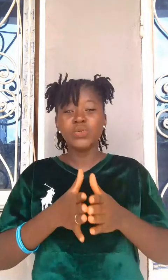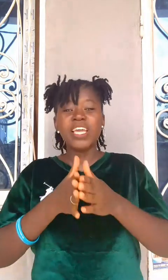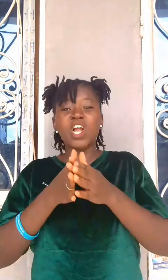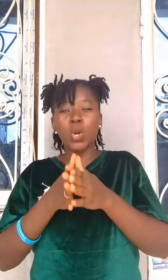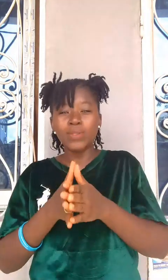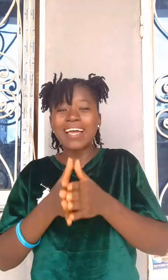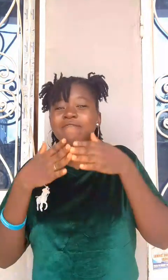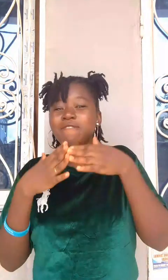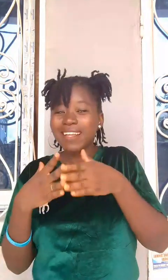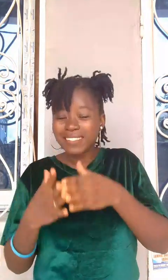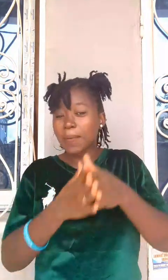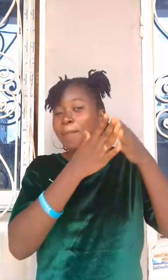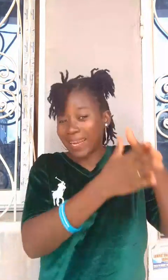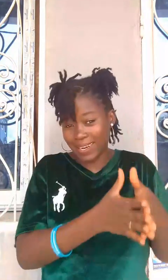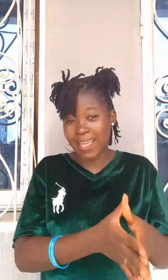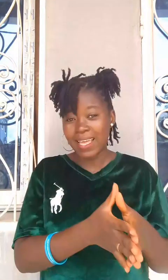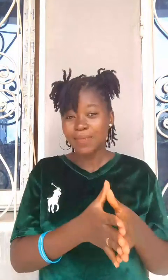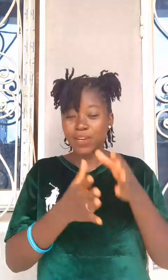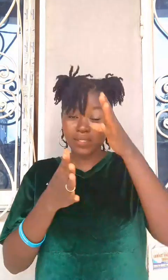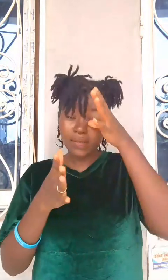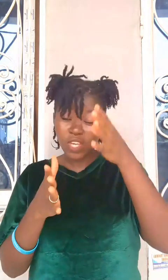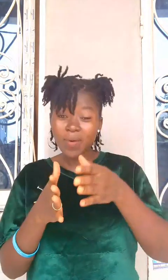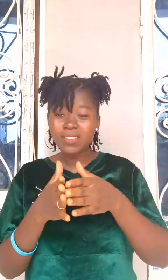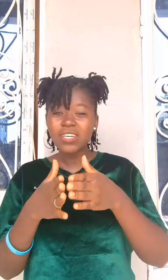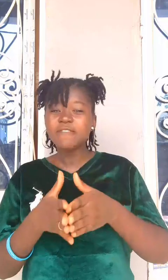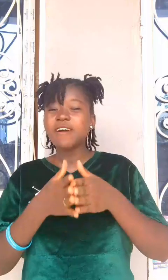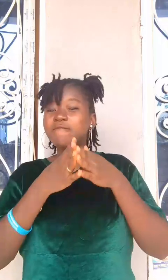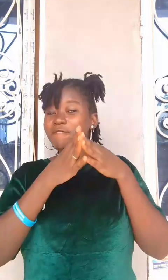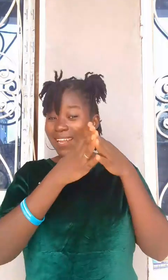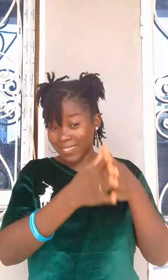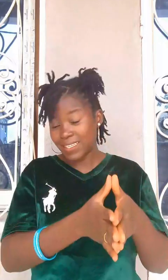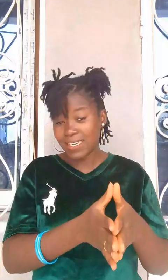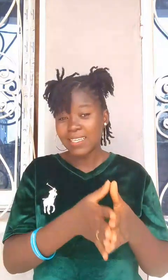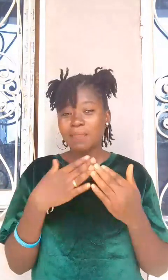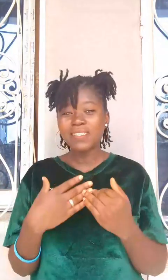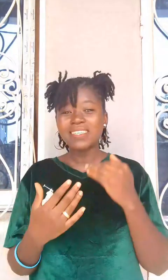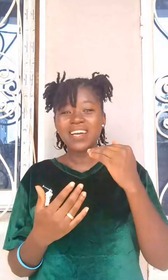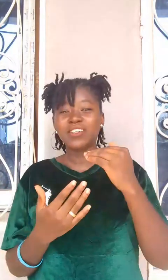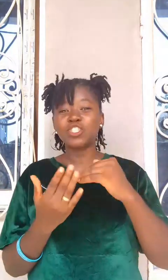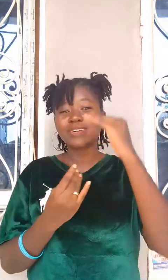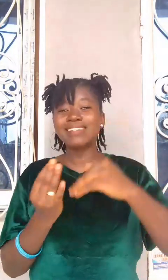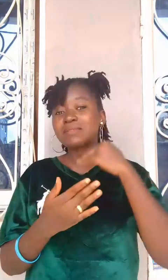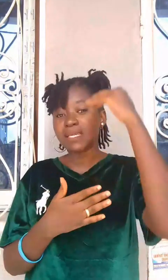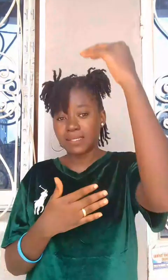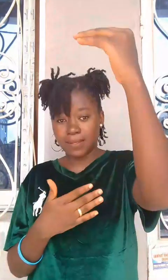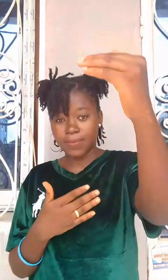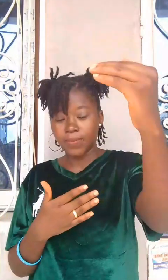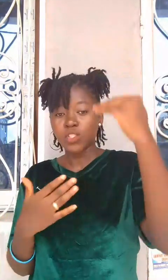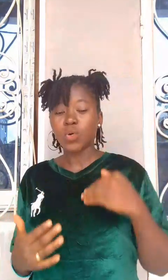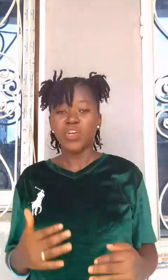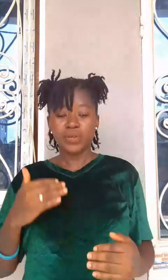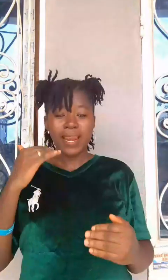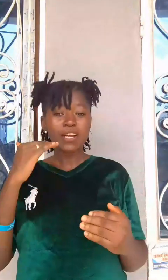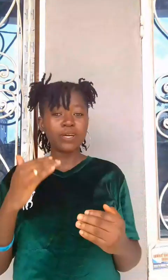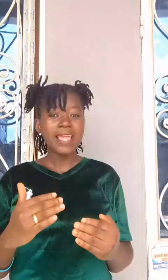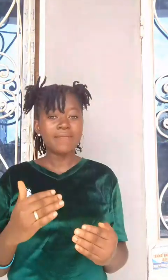to include an infected partner, because if someone is not infected, the person cannot transmit. So you can actually have